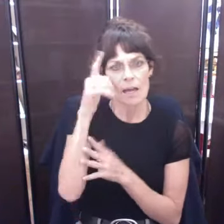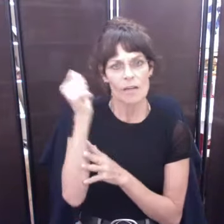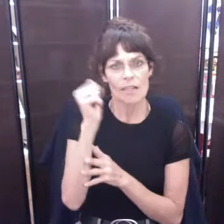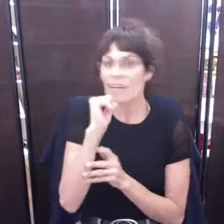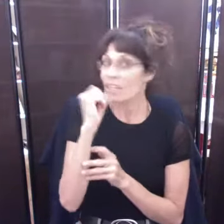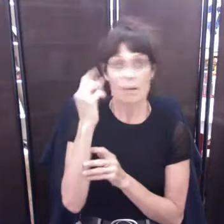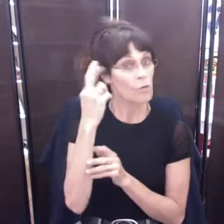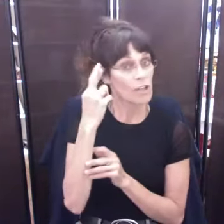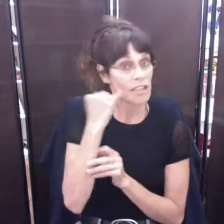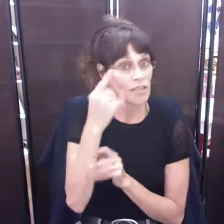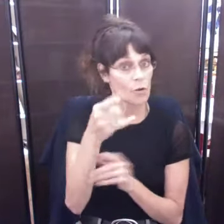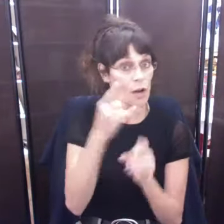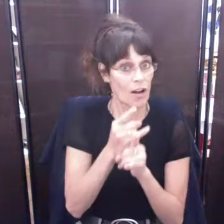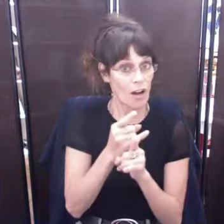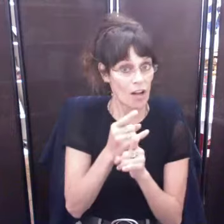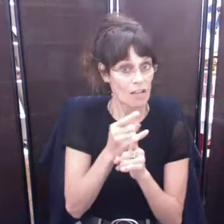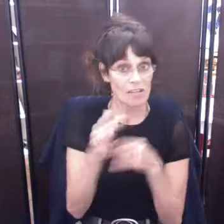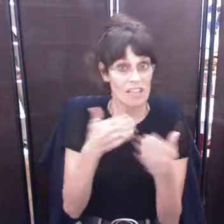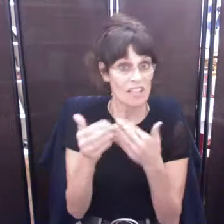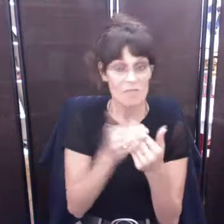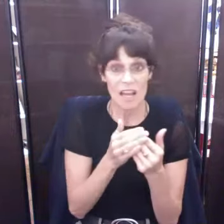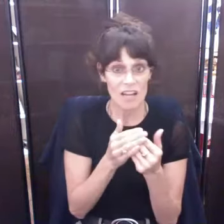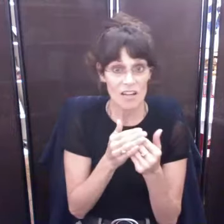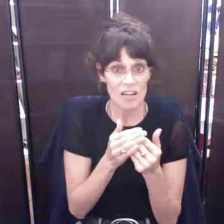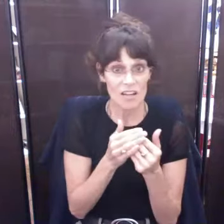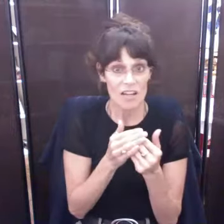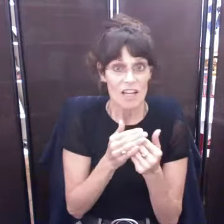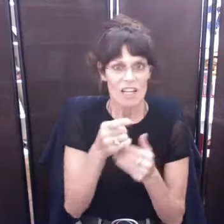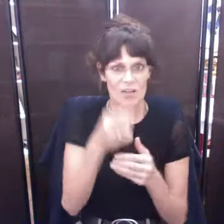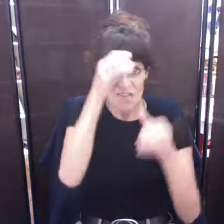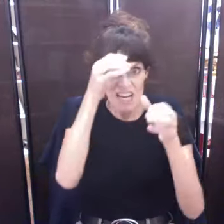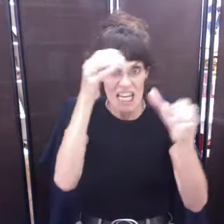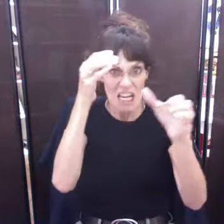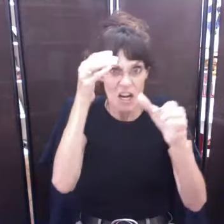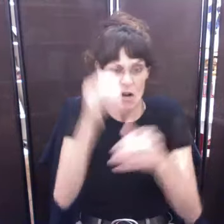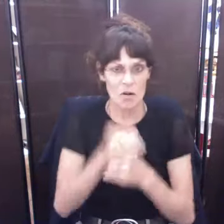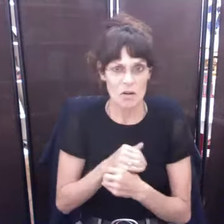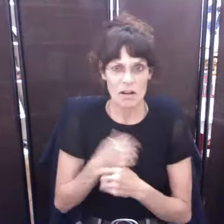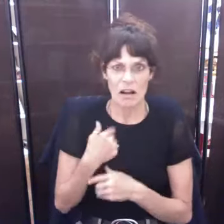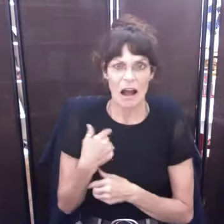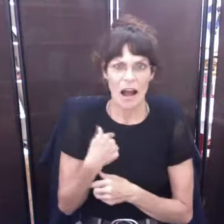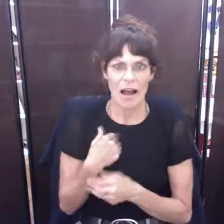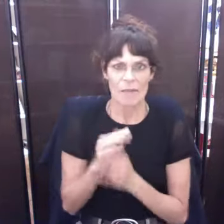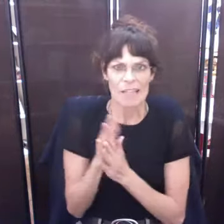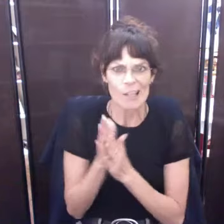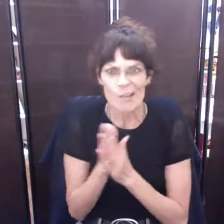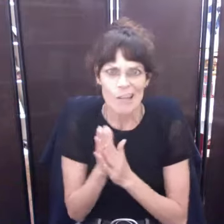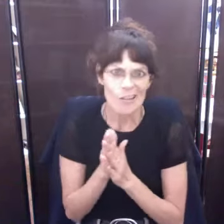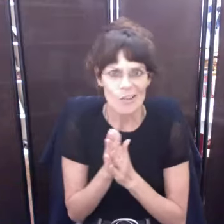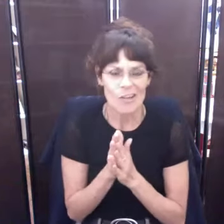you're alcoholic anywhere where I am and you have an ego like mine, 1, I'm an ear hustler. 2, I absolutely